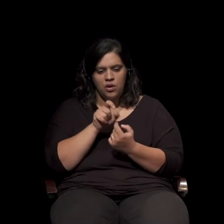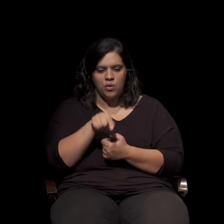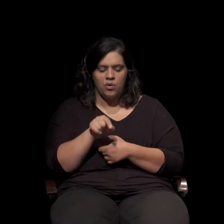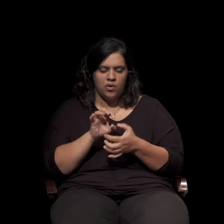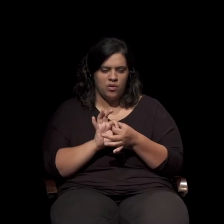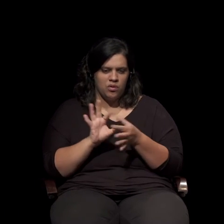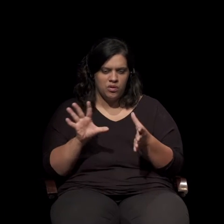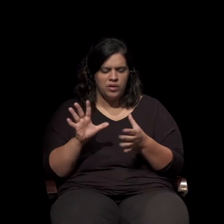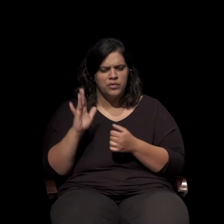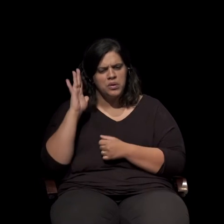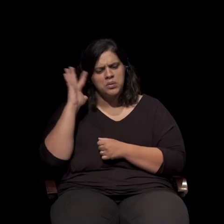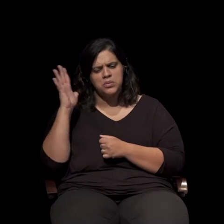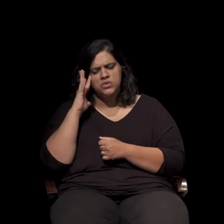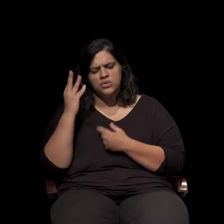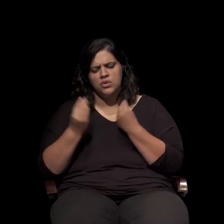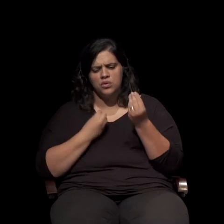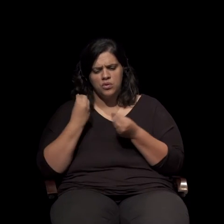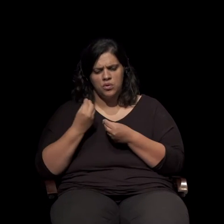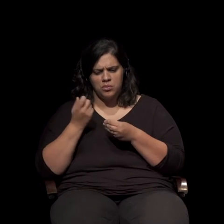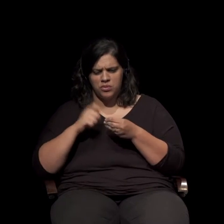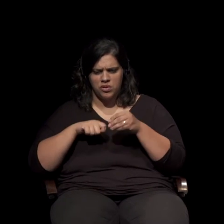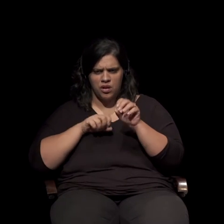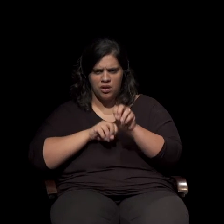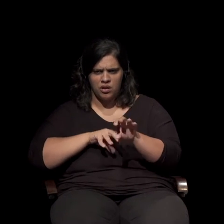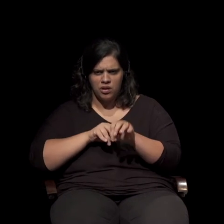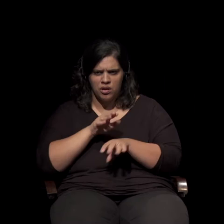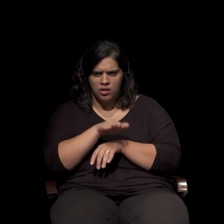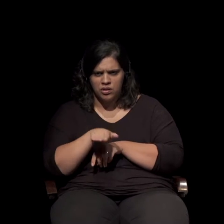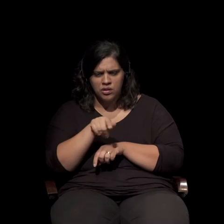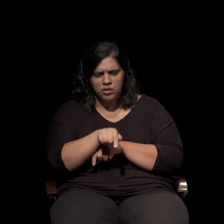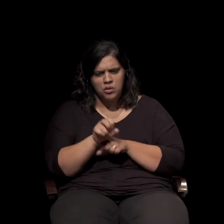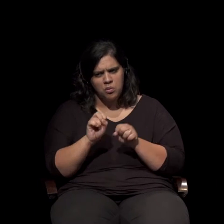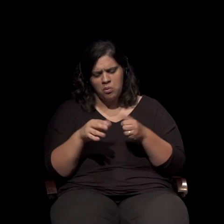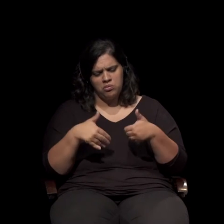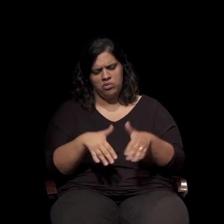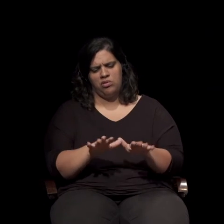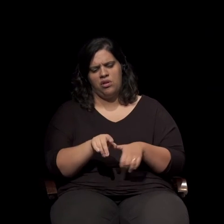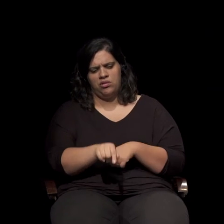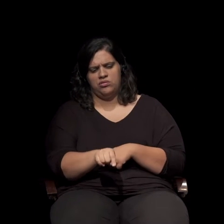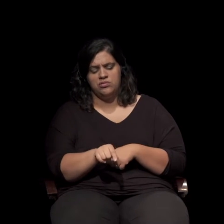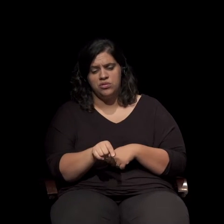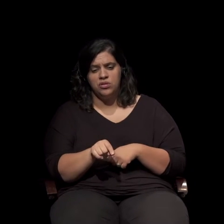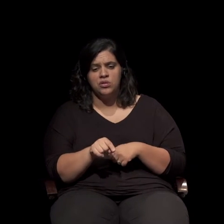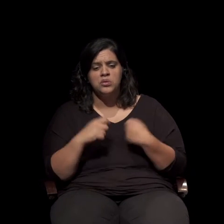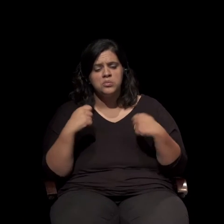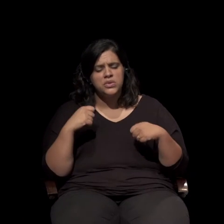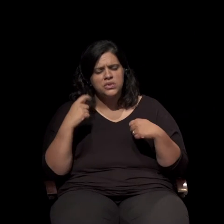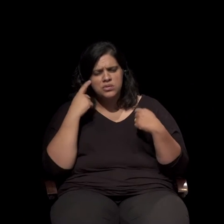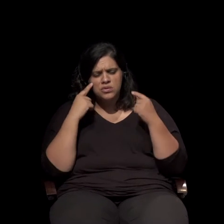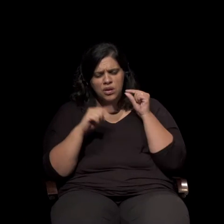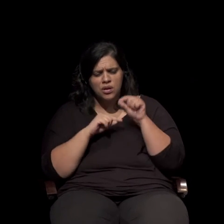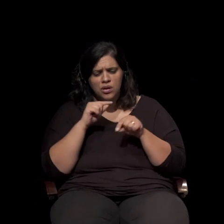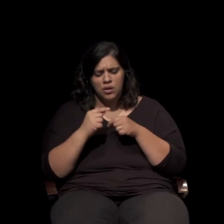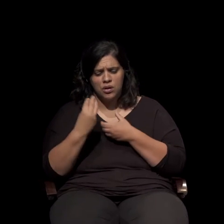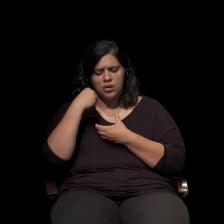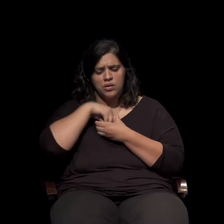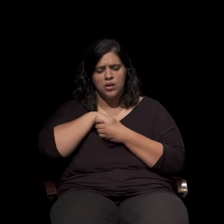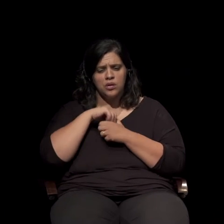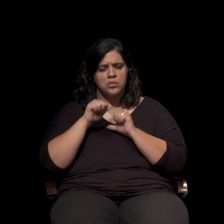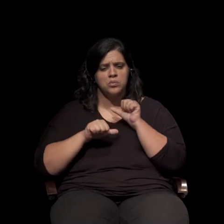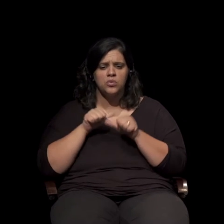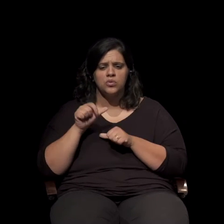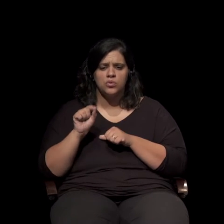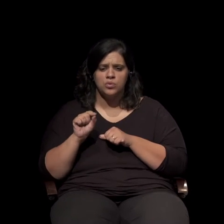of how to educate the child or leave it be, we need to ask what changes in us or what needs to change when we attempt